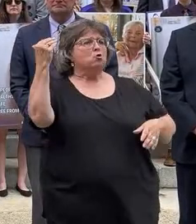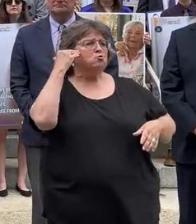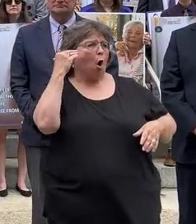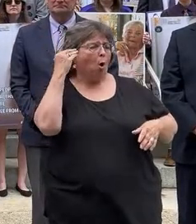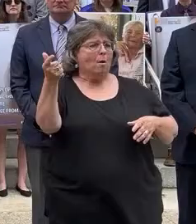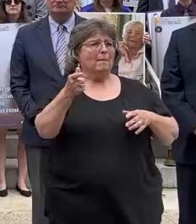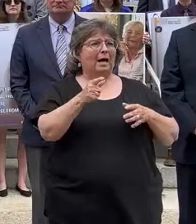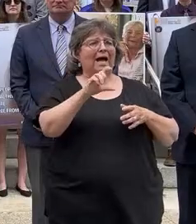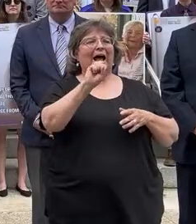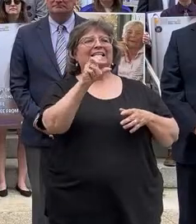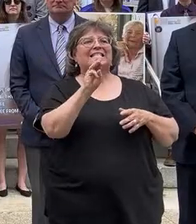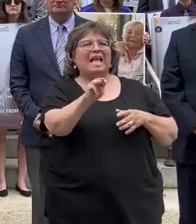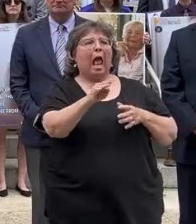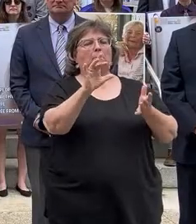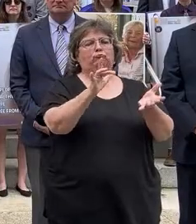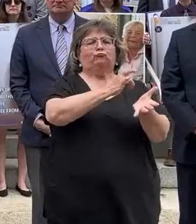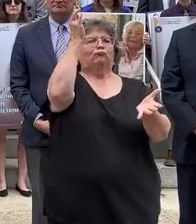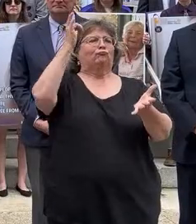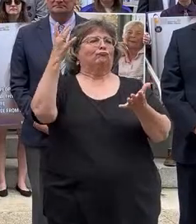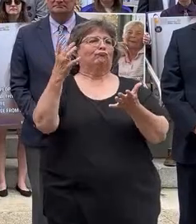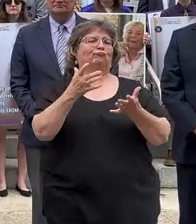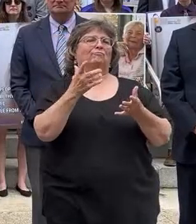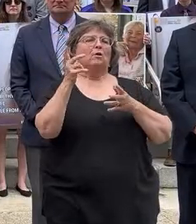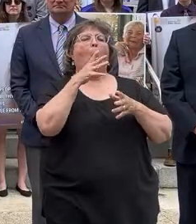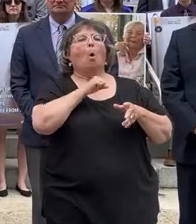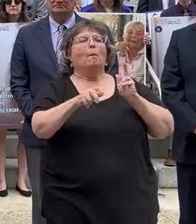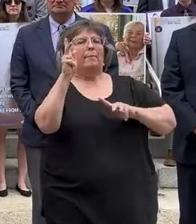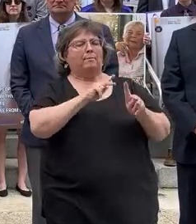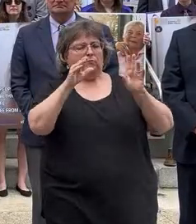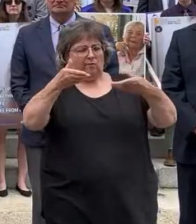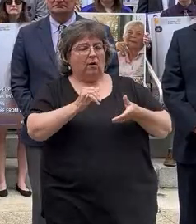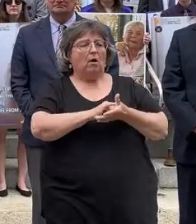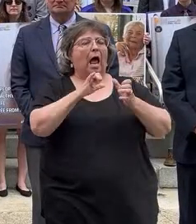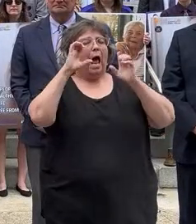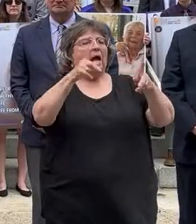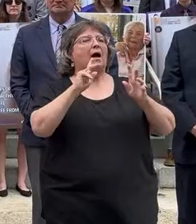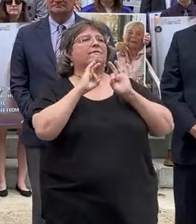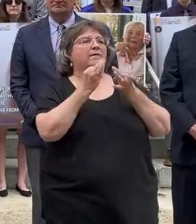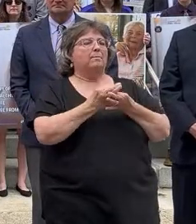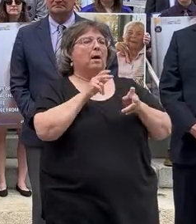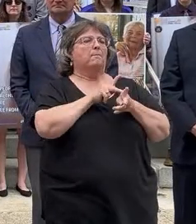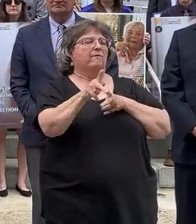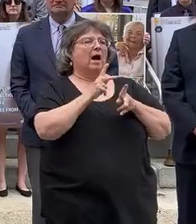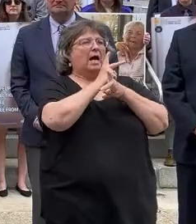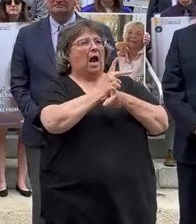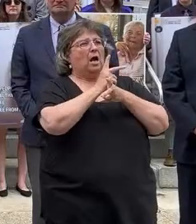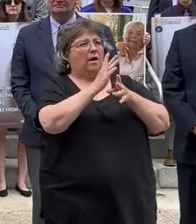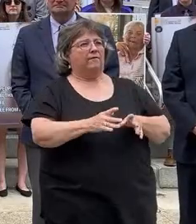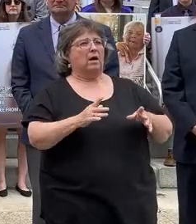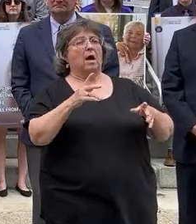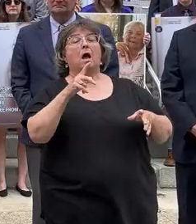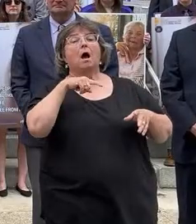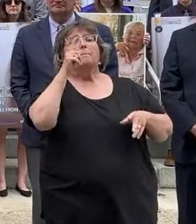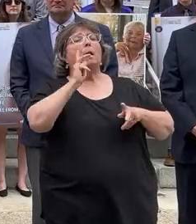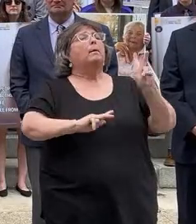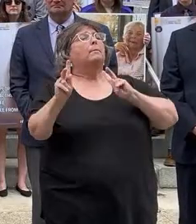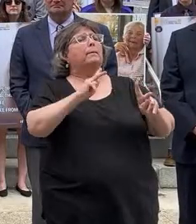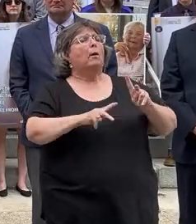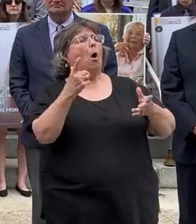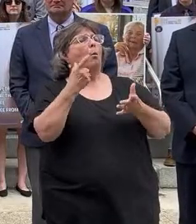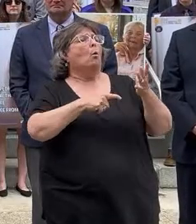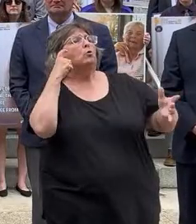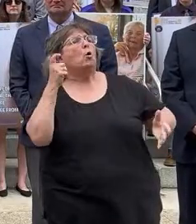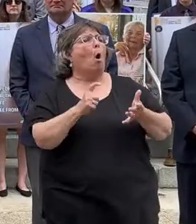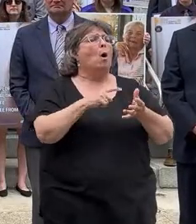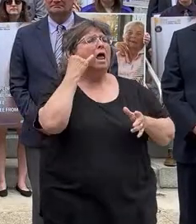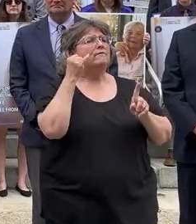about the scams that are targeting older people. We educate families, professional caregivers, and the general public on what to look for